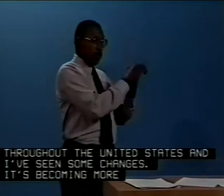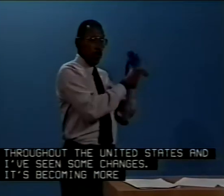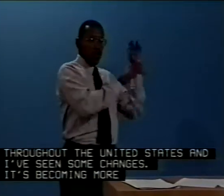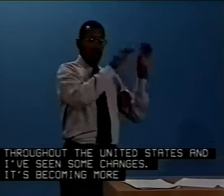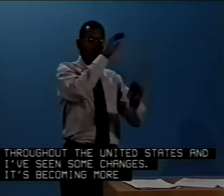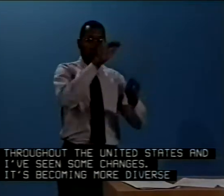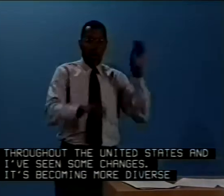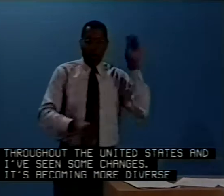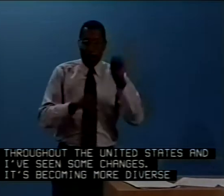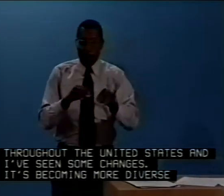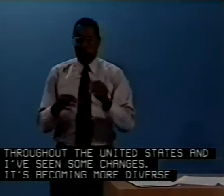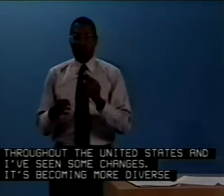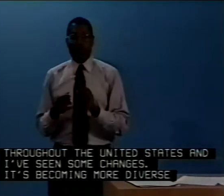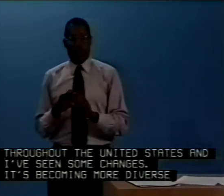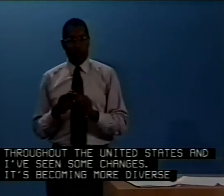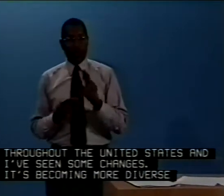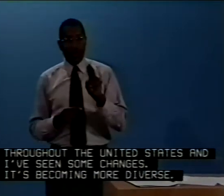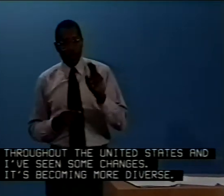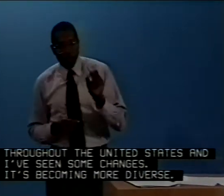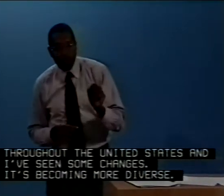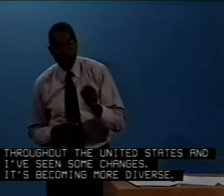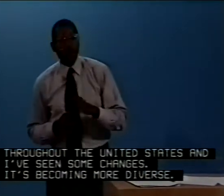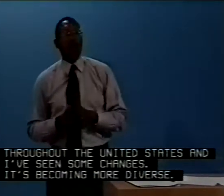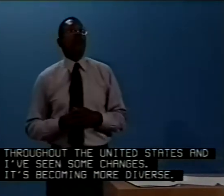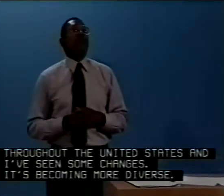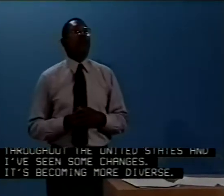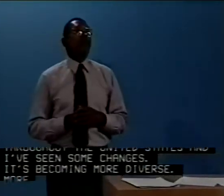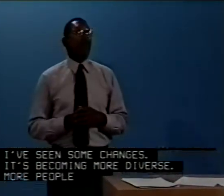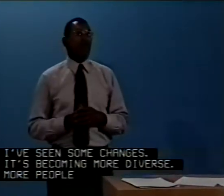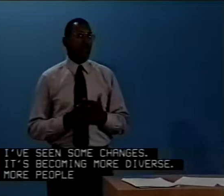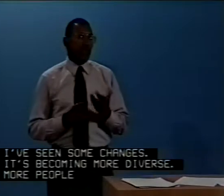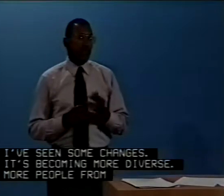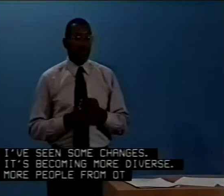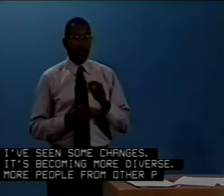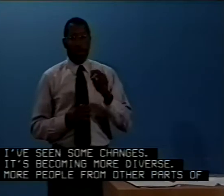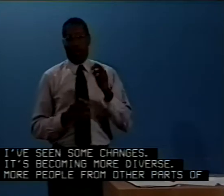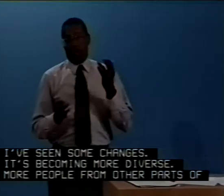More people from other parts of the world are moving into the United States.